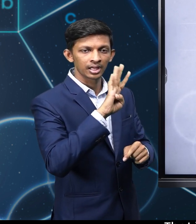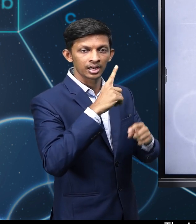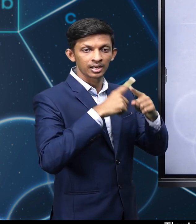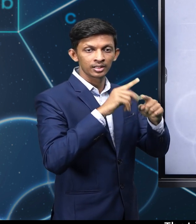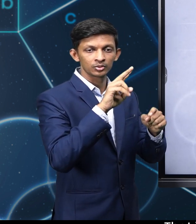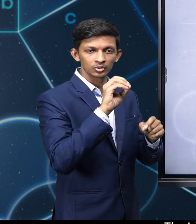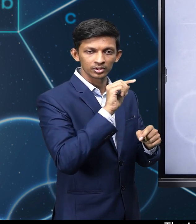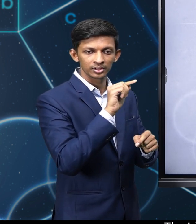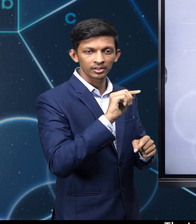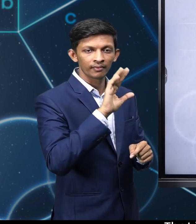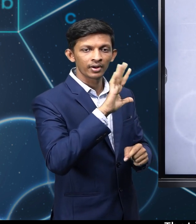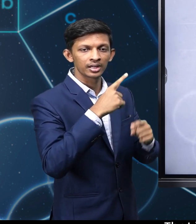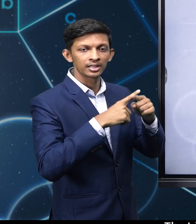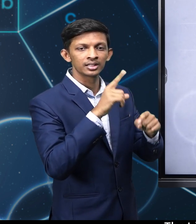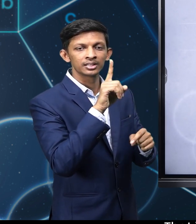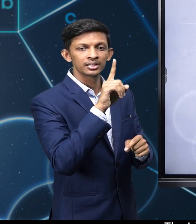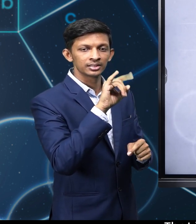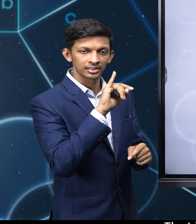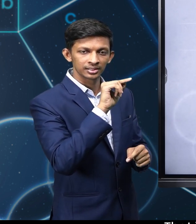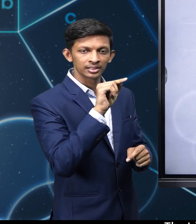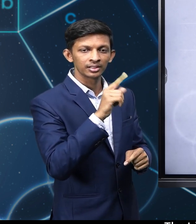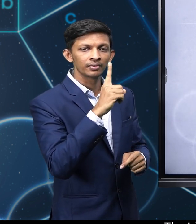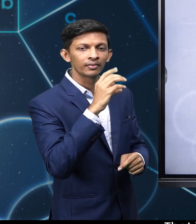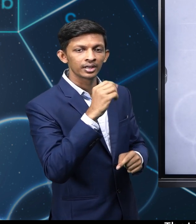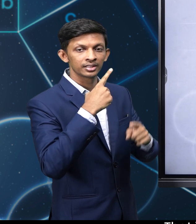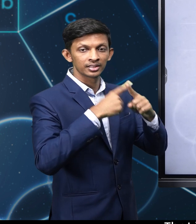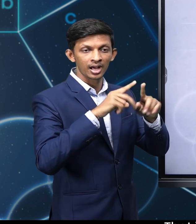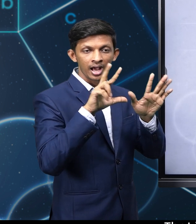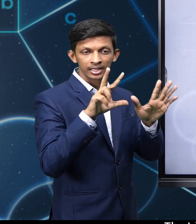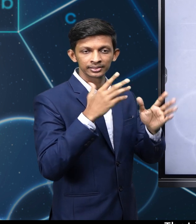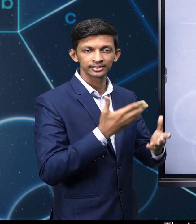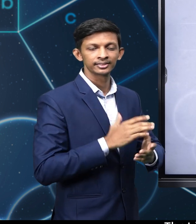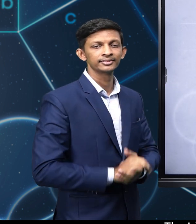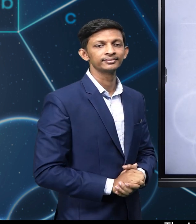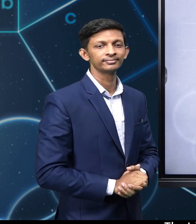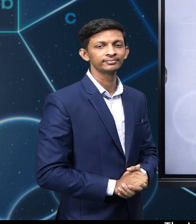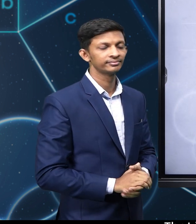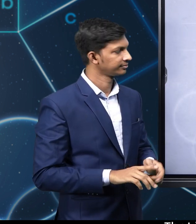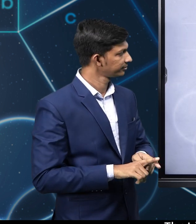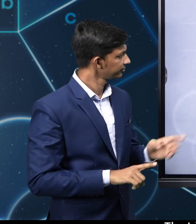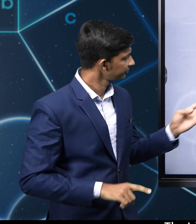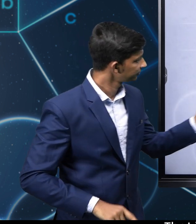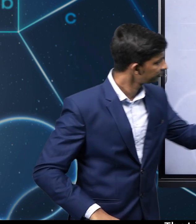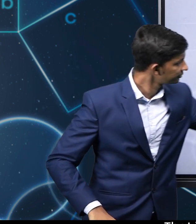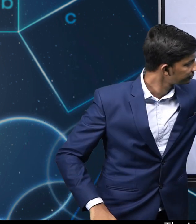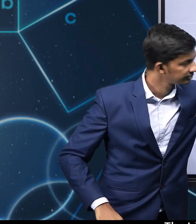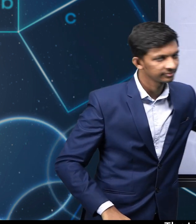40, and then 4 into 20 is equal to 5 into 16 and 10 into 8.